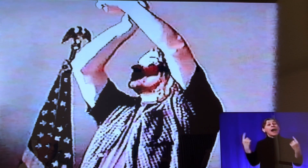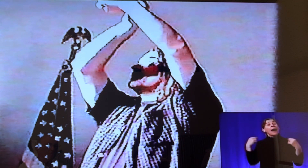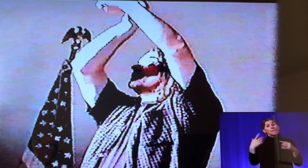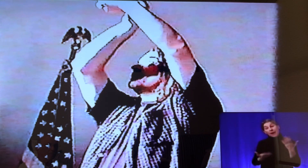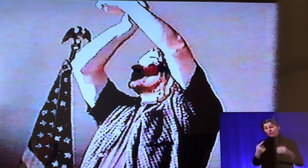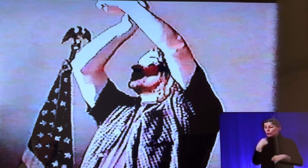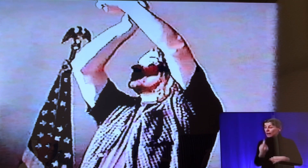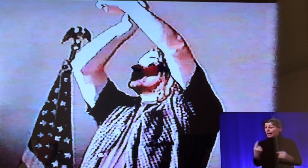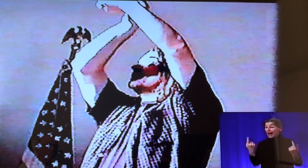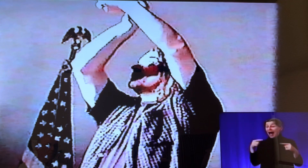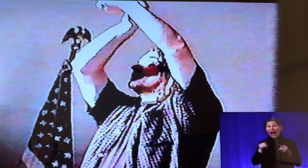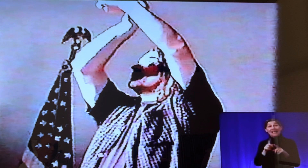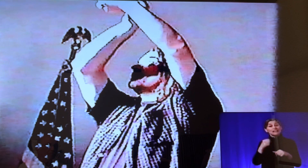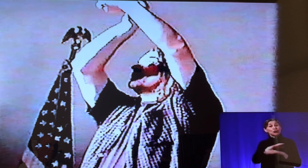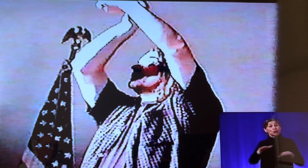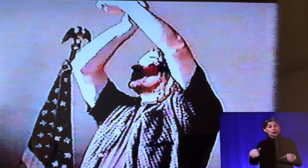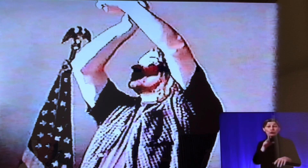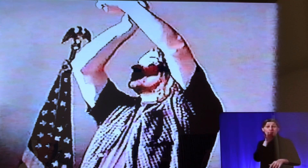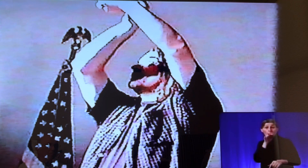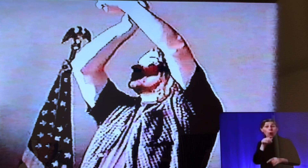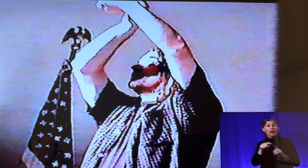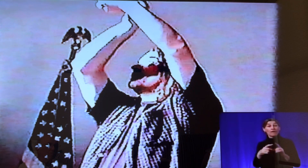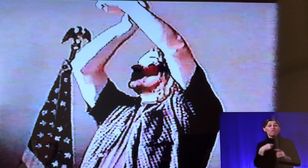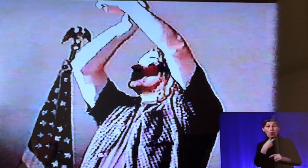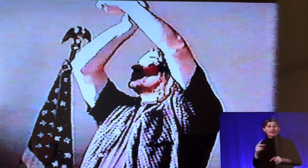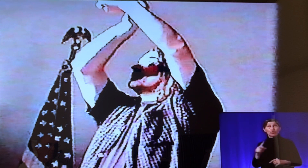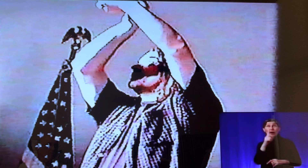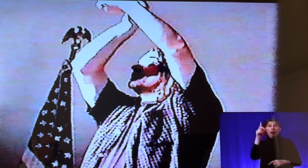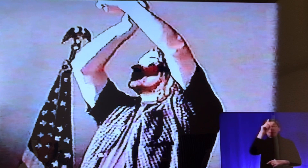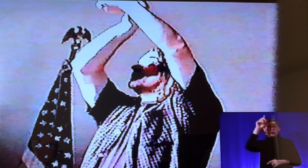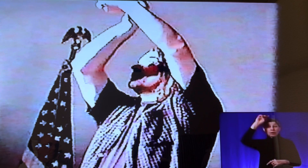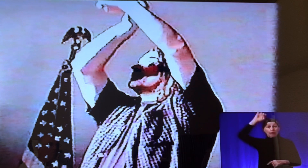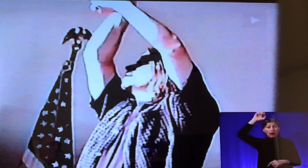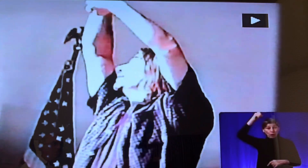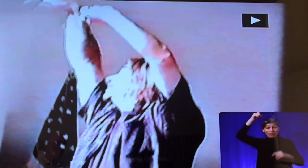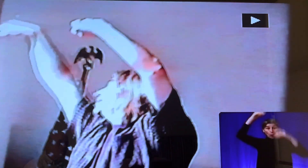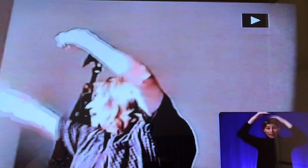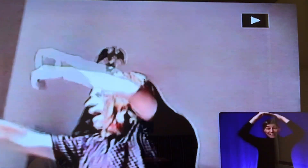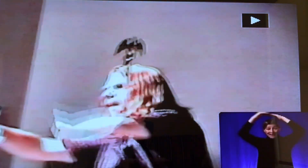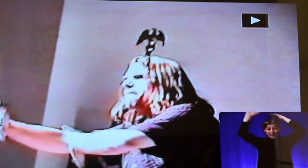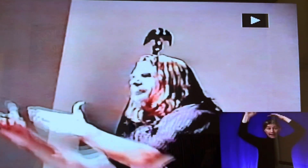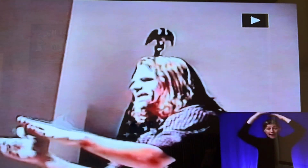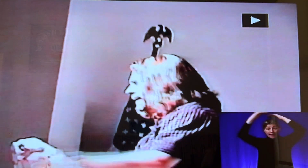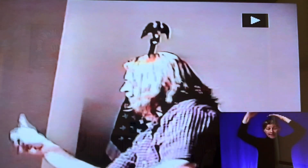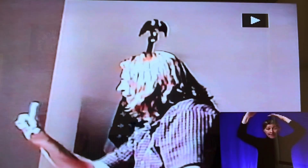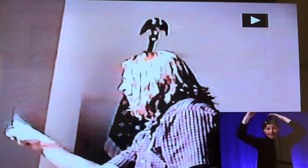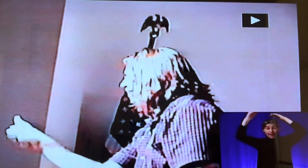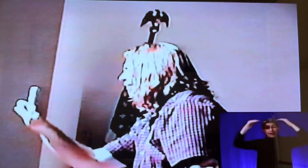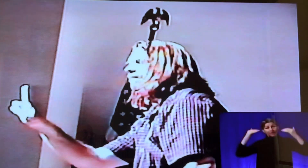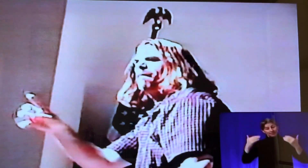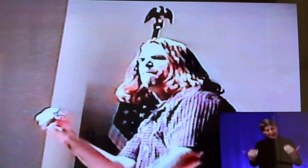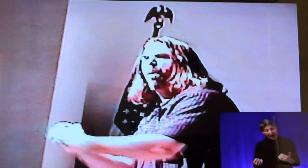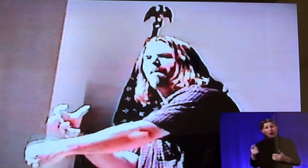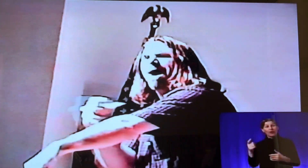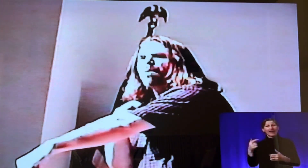spoke, their voices went up into the microphone in the ceiling, and now he has them over in a